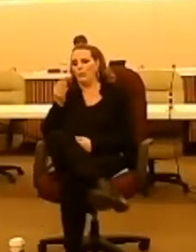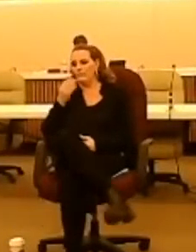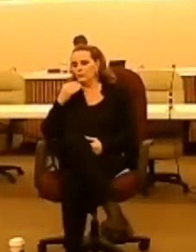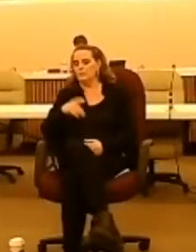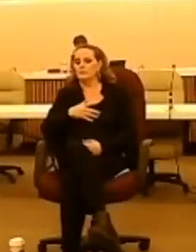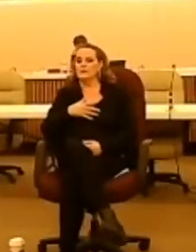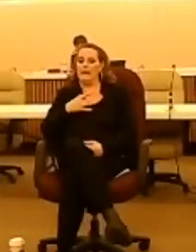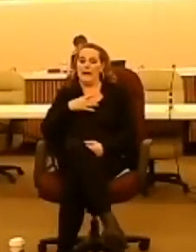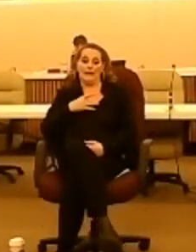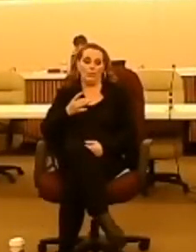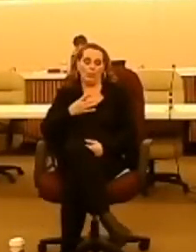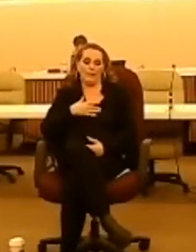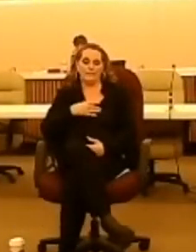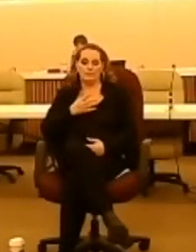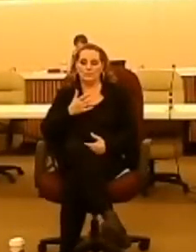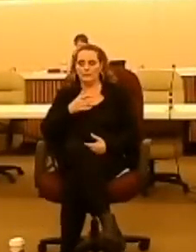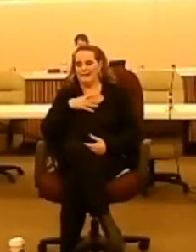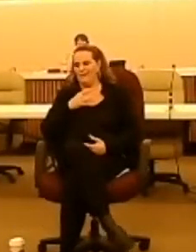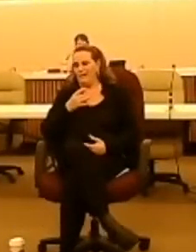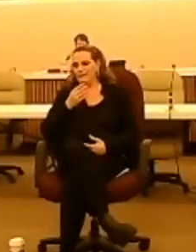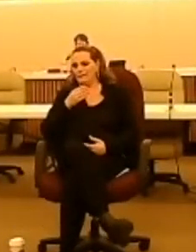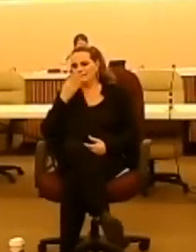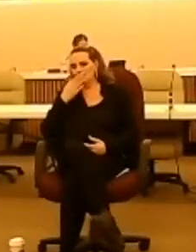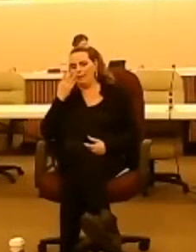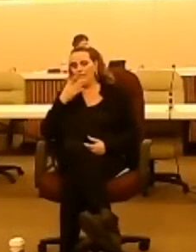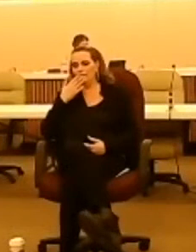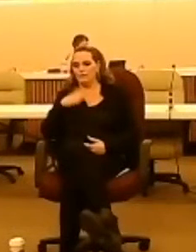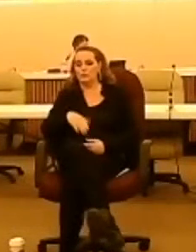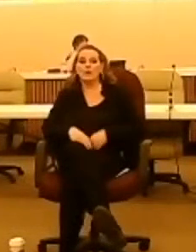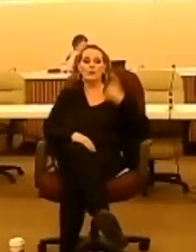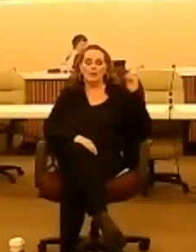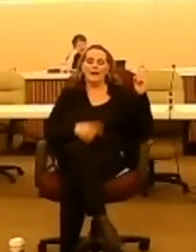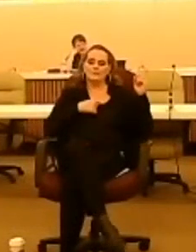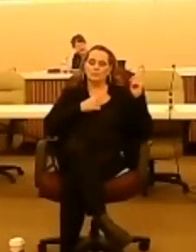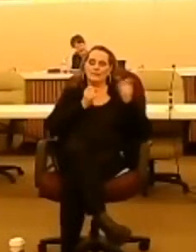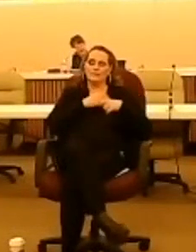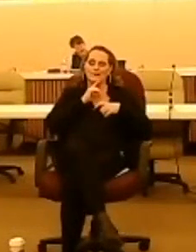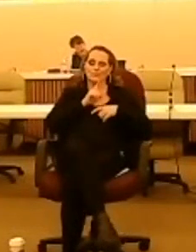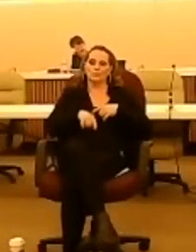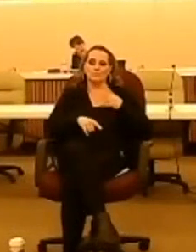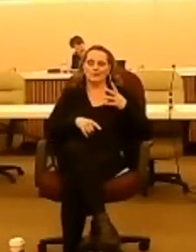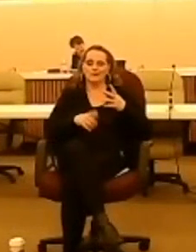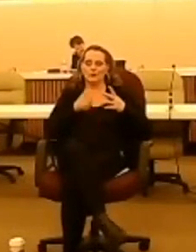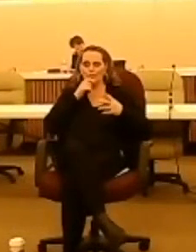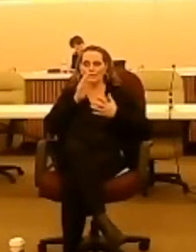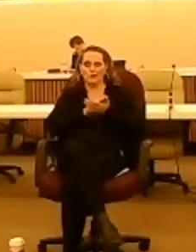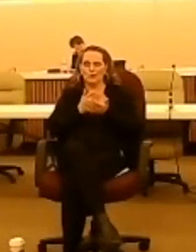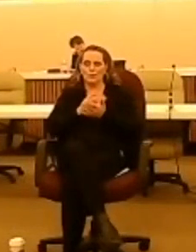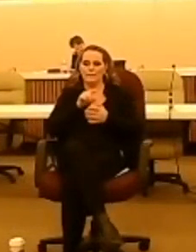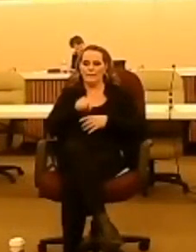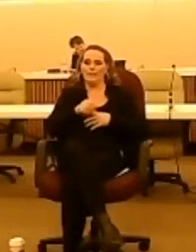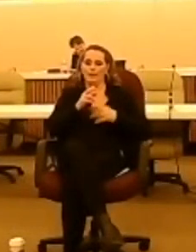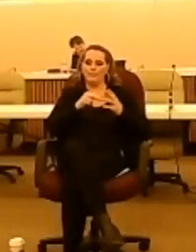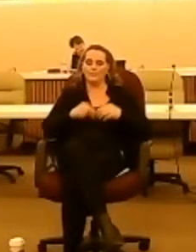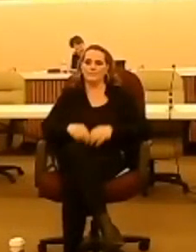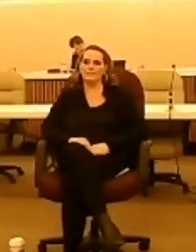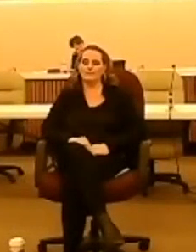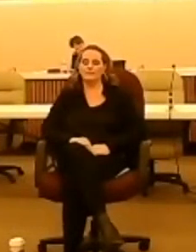cooking. I don't like smell of the food. I don't. Okay, I just want to make sure there still is going to be No, but cooking. you know, anything we